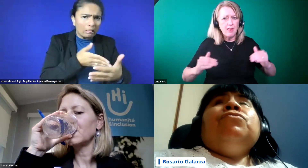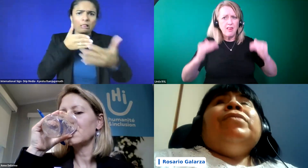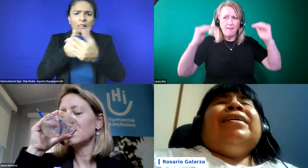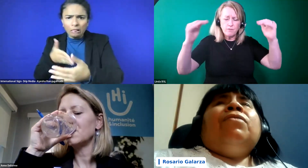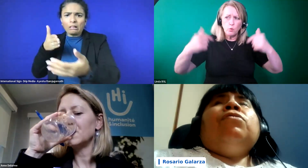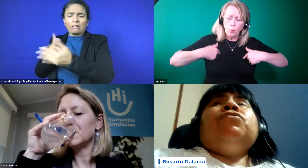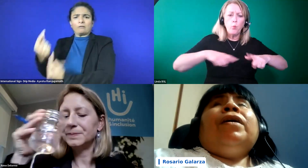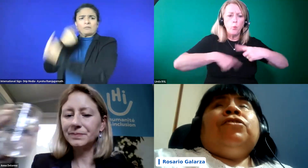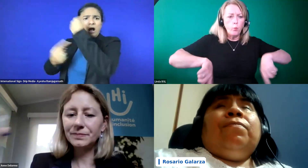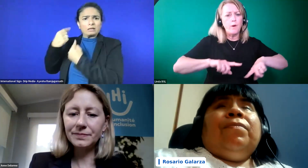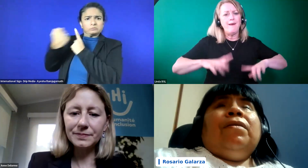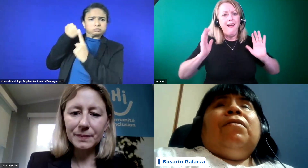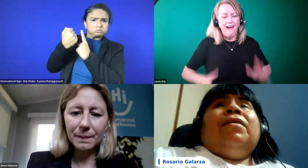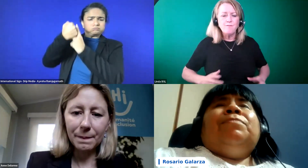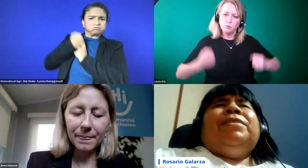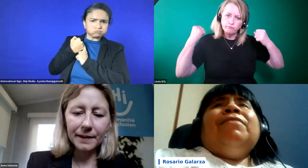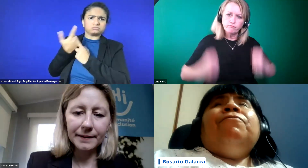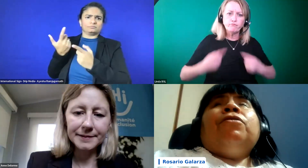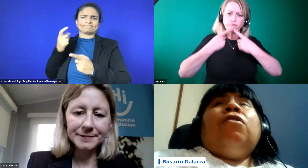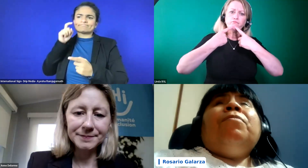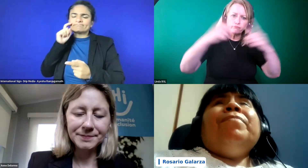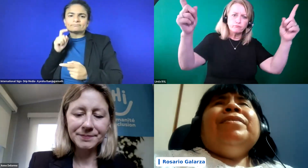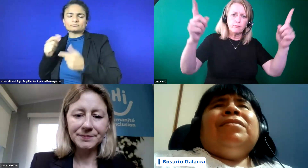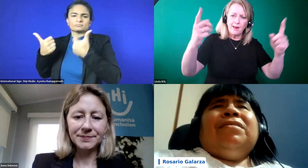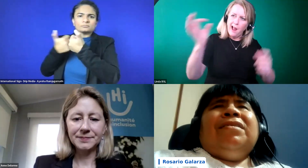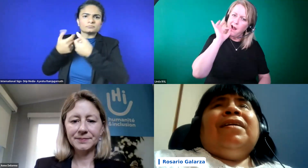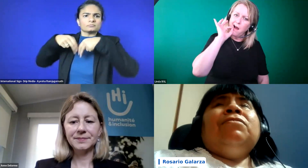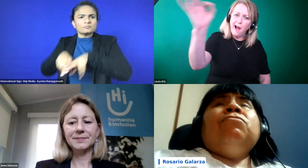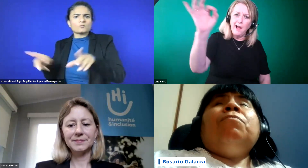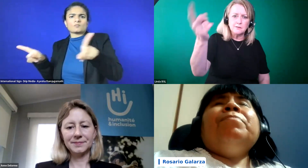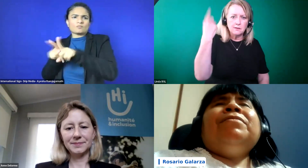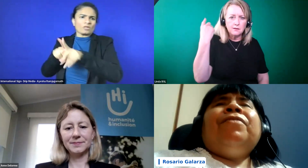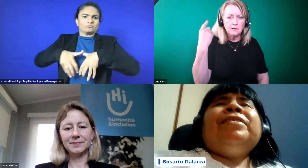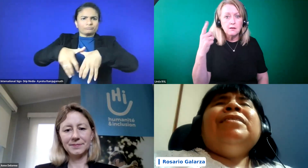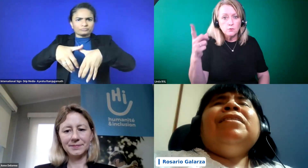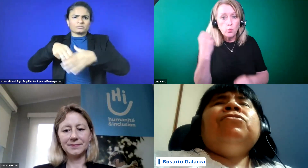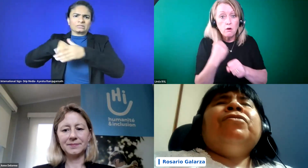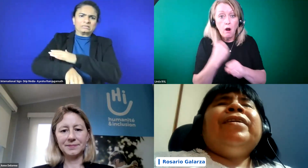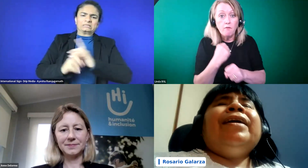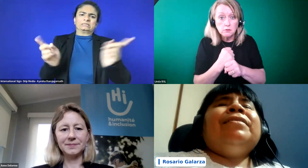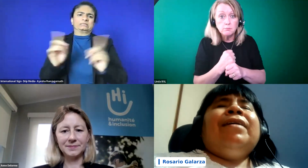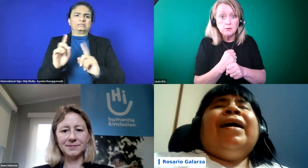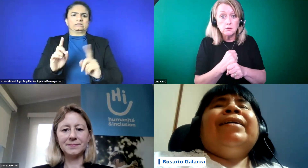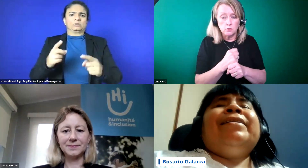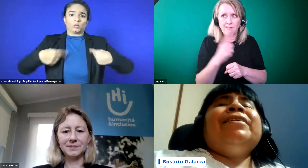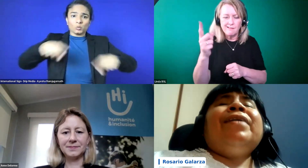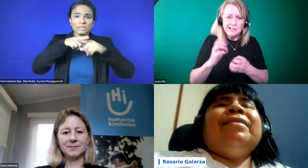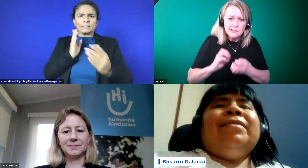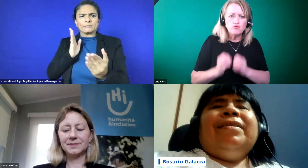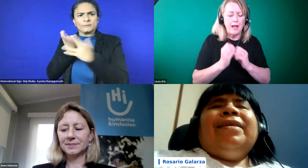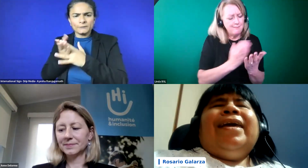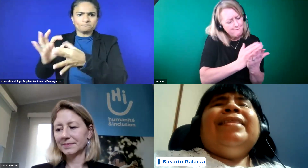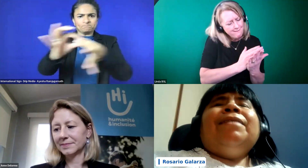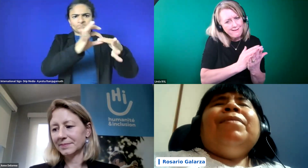need to do like a call to action, especially for governments. In case of the governments, fairly needs to create a clear